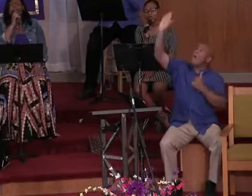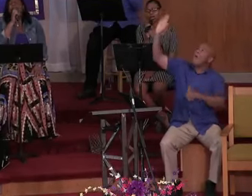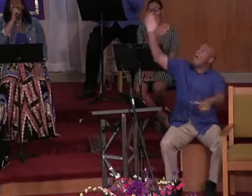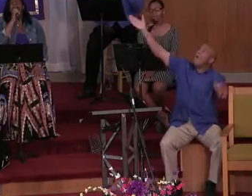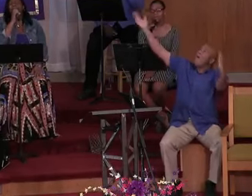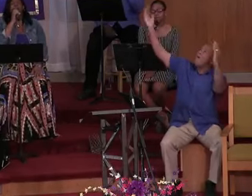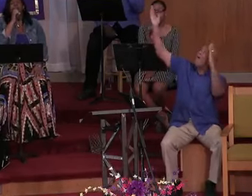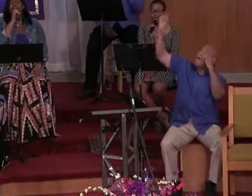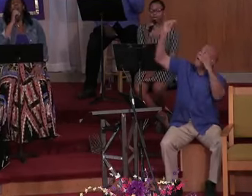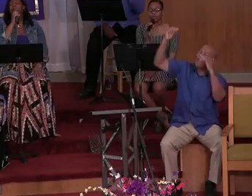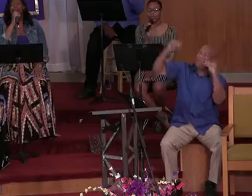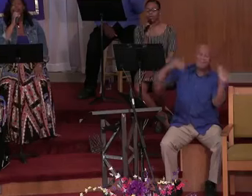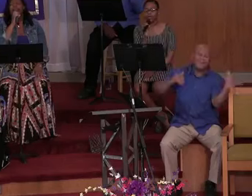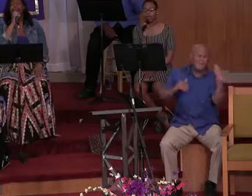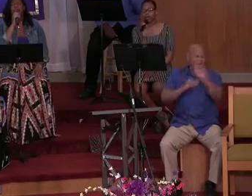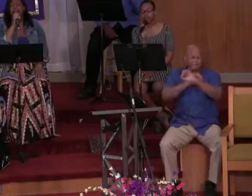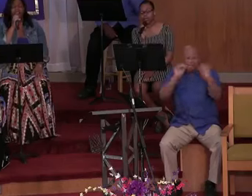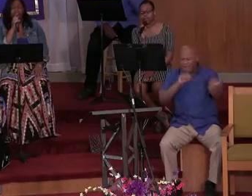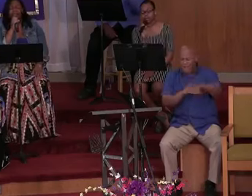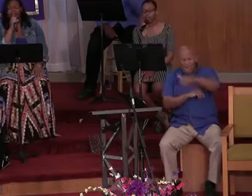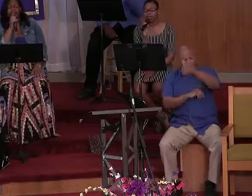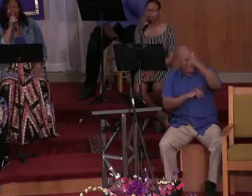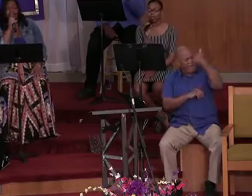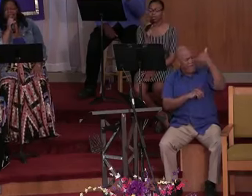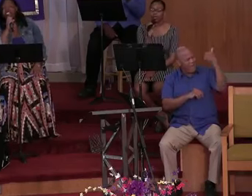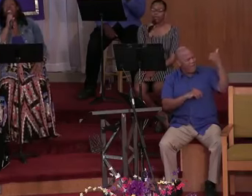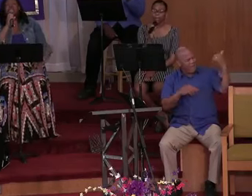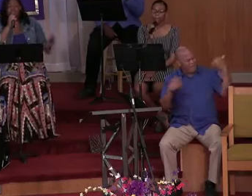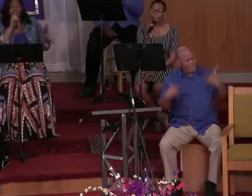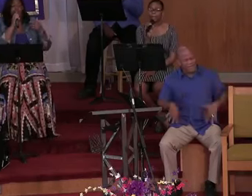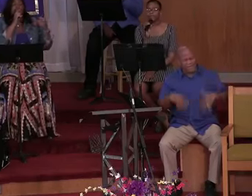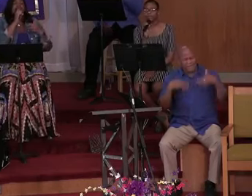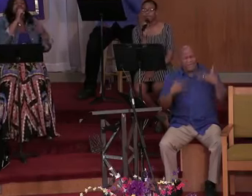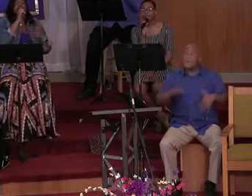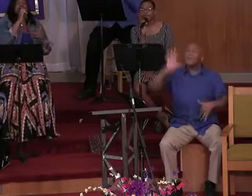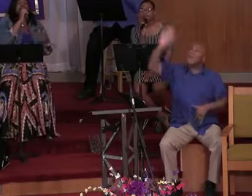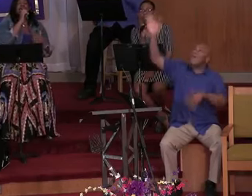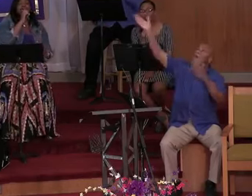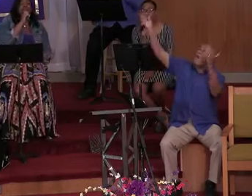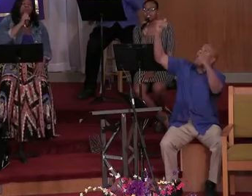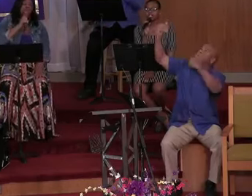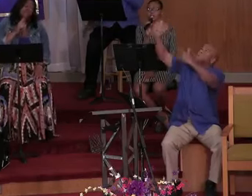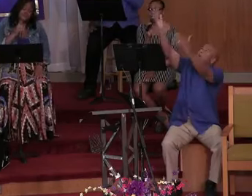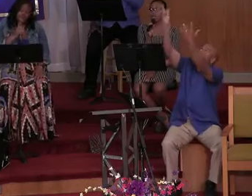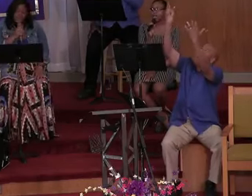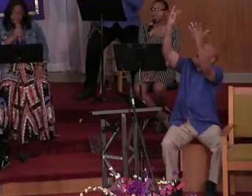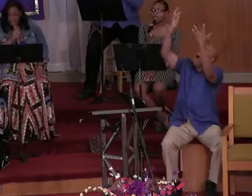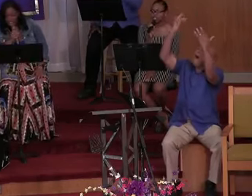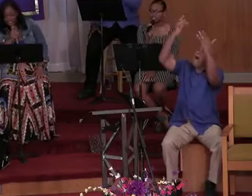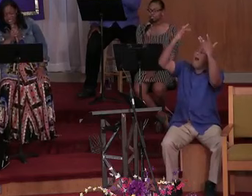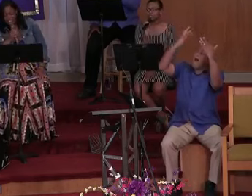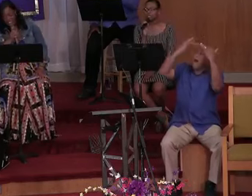Hope like no other. It reaches to me.